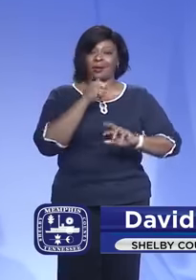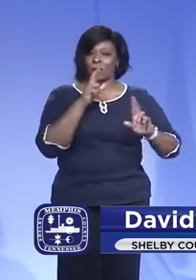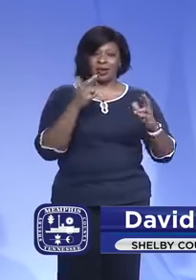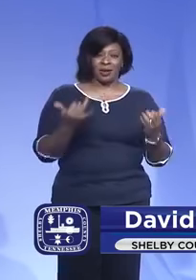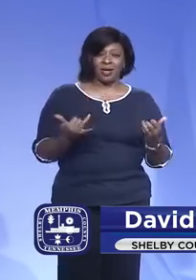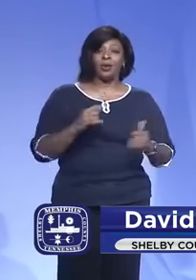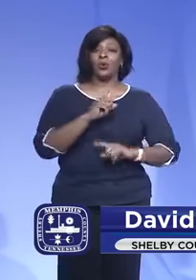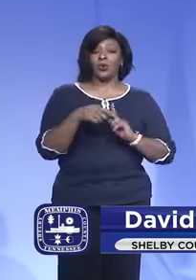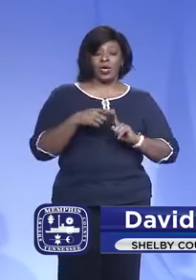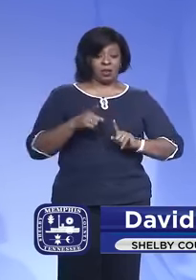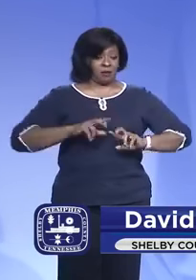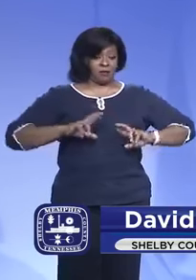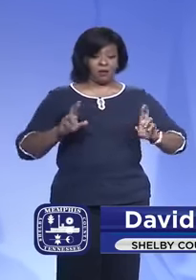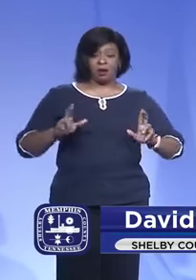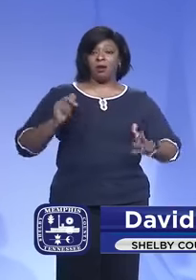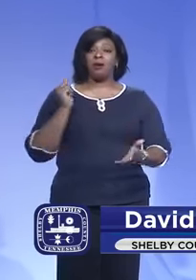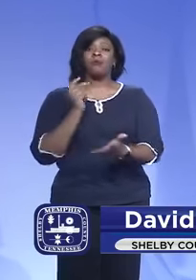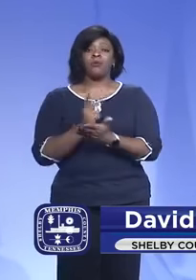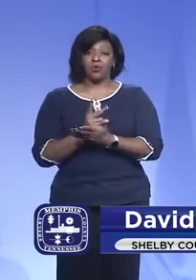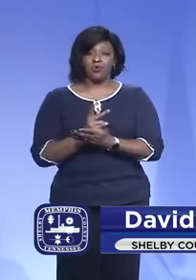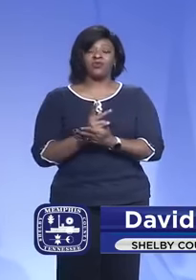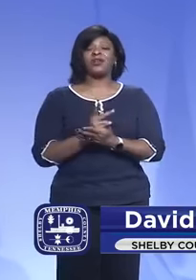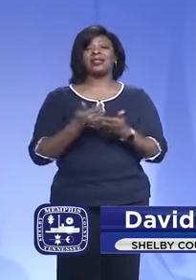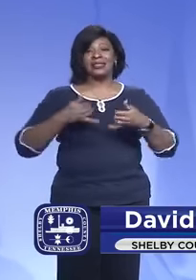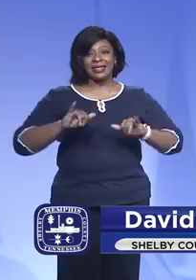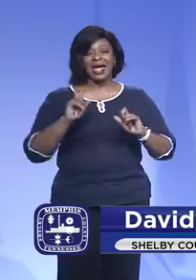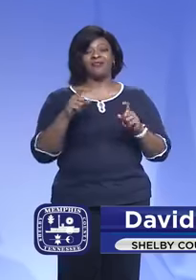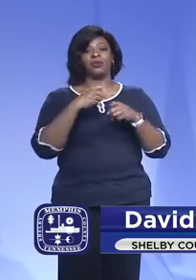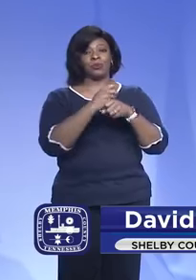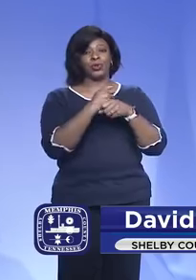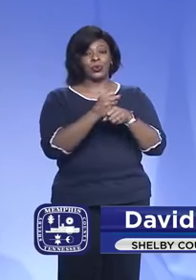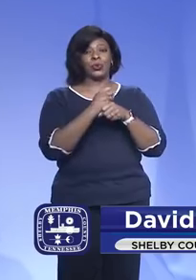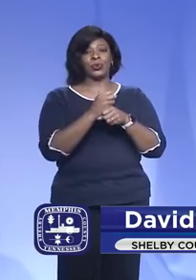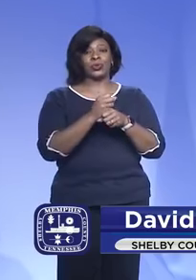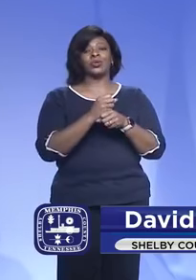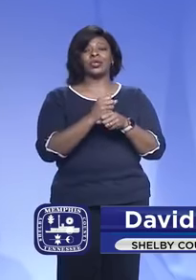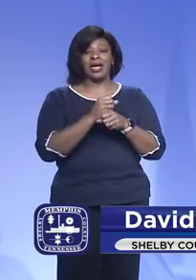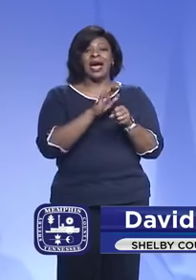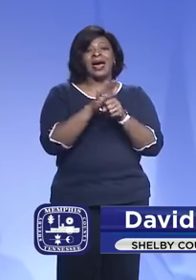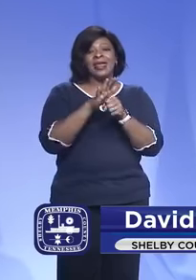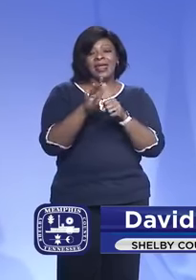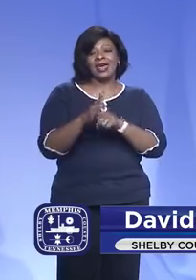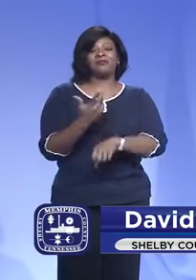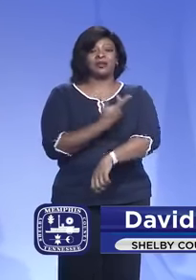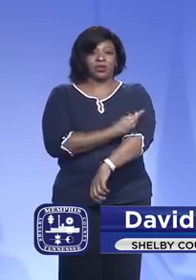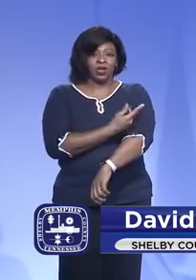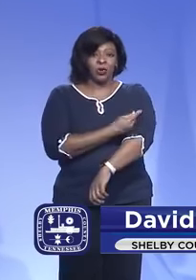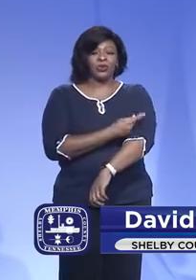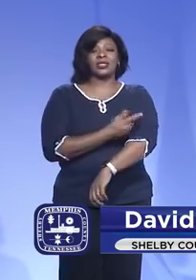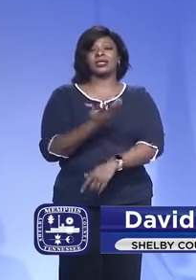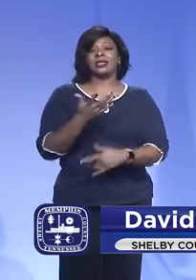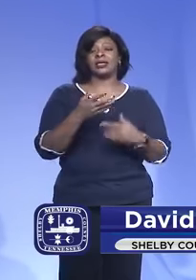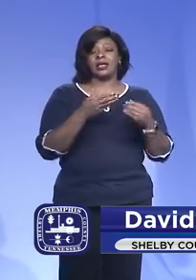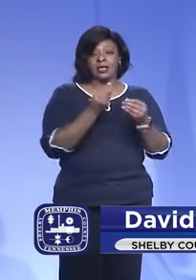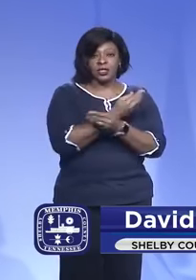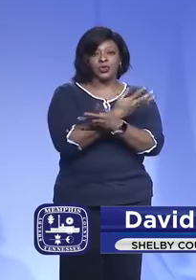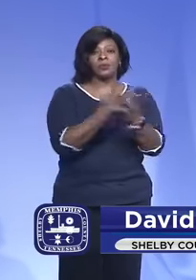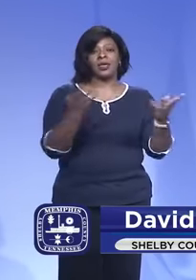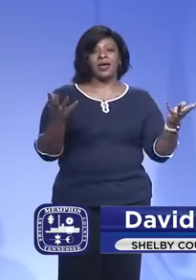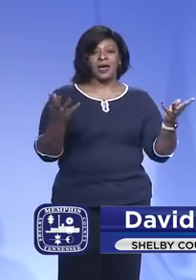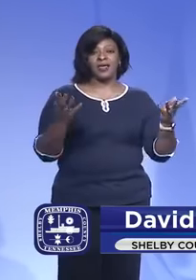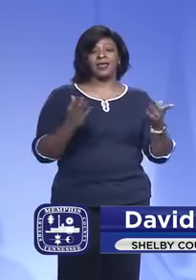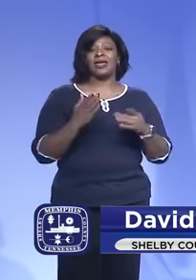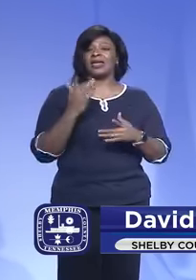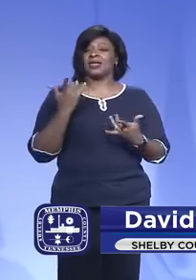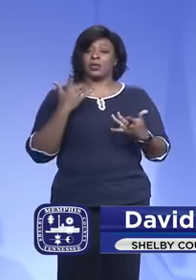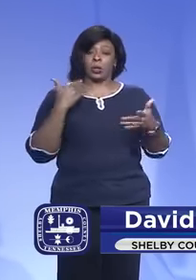they do get approval, they still have to produce the doses and get that moving out. So in the